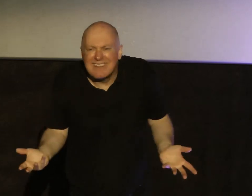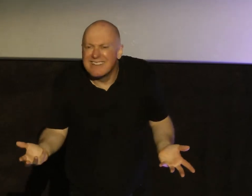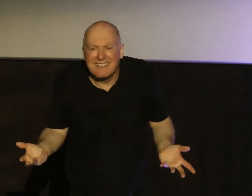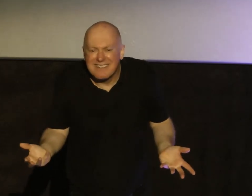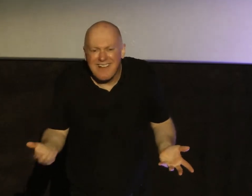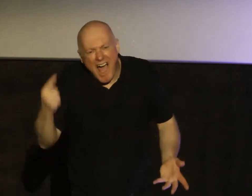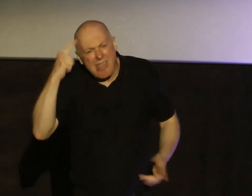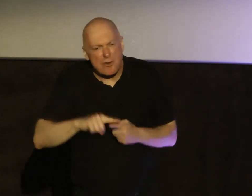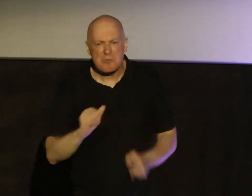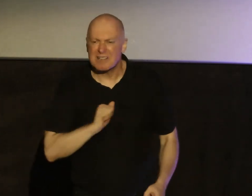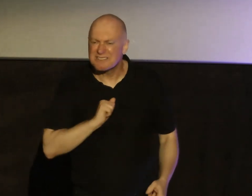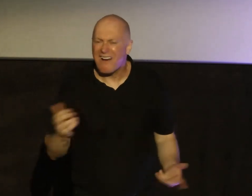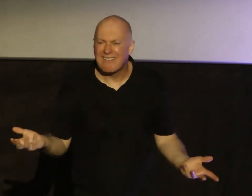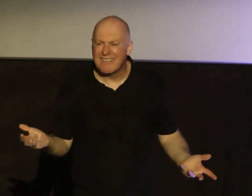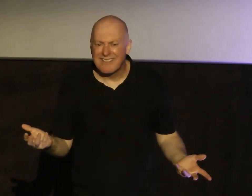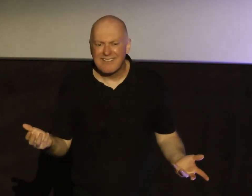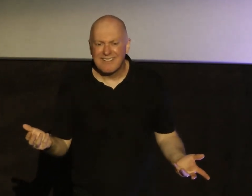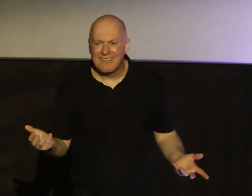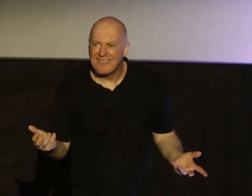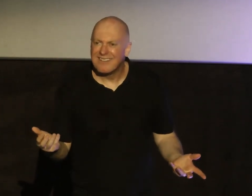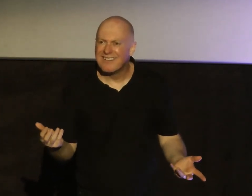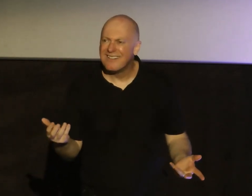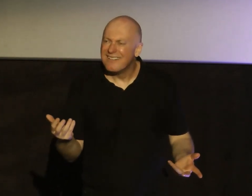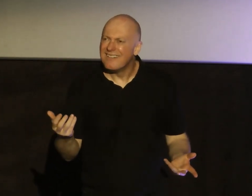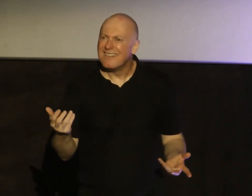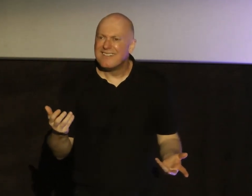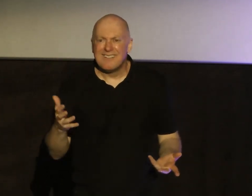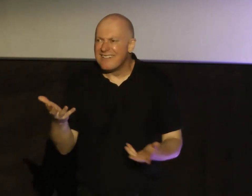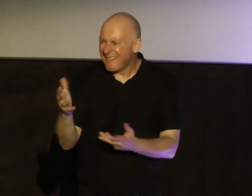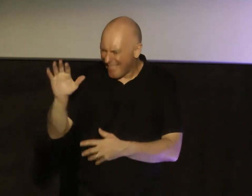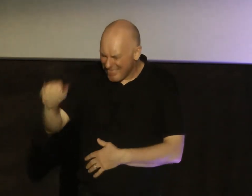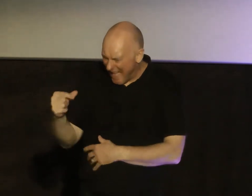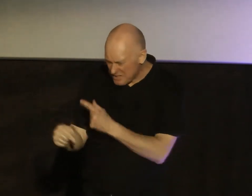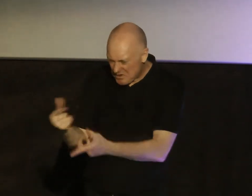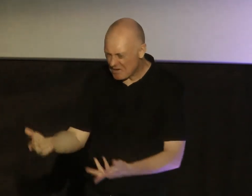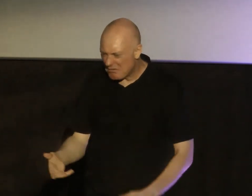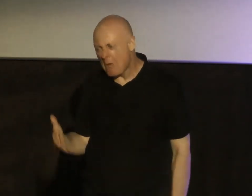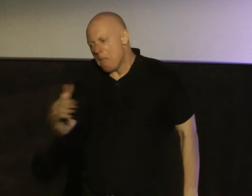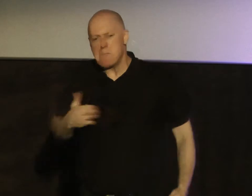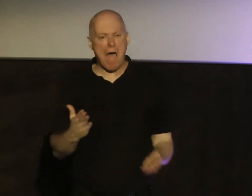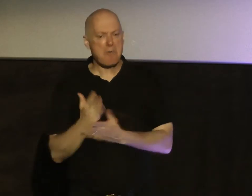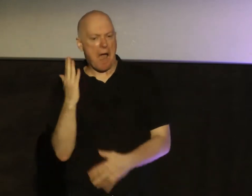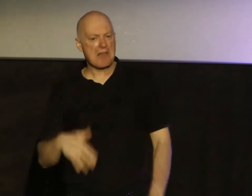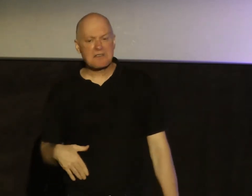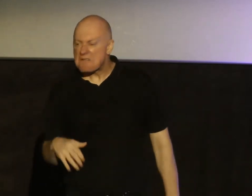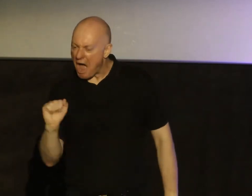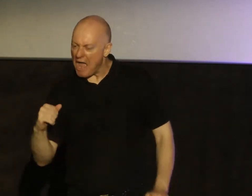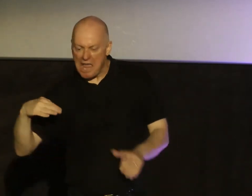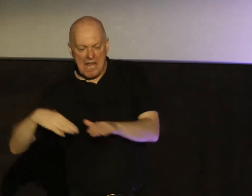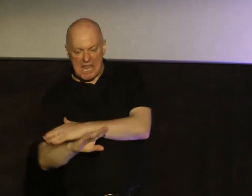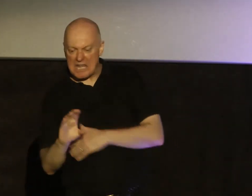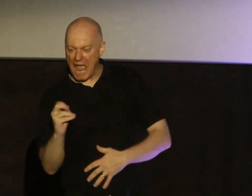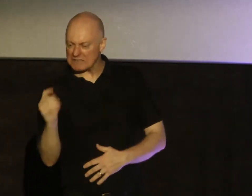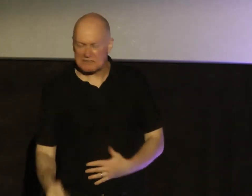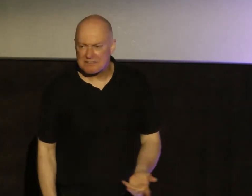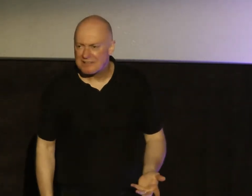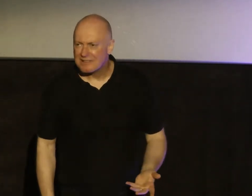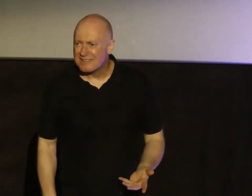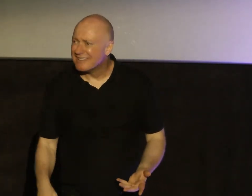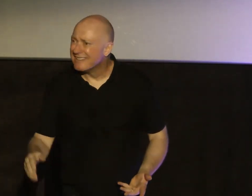thought to myself, is this a glimpse of a generation coming up that seems entitled? Like, instead of taking the responsibility to walk around, it's not really that big a deal, and